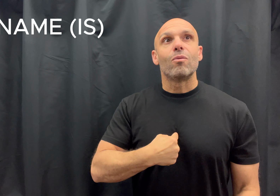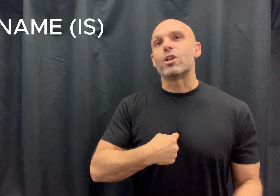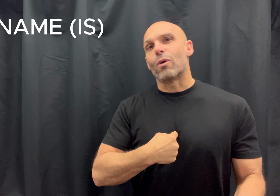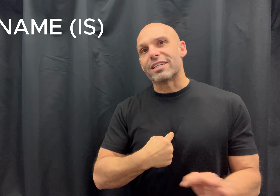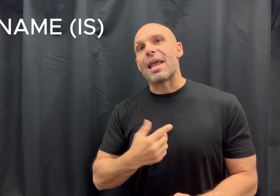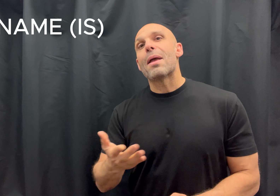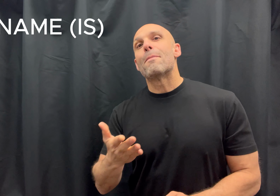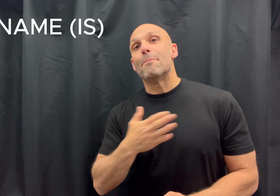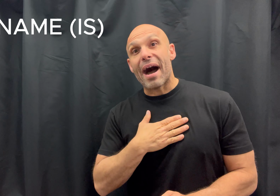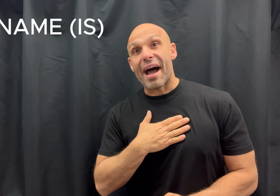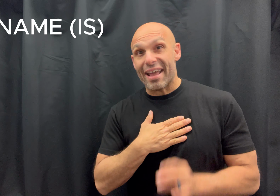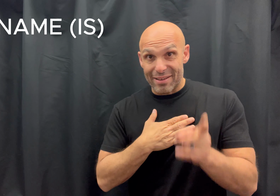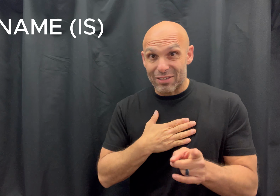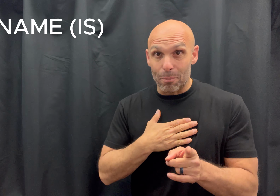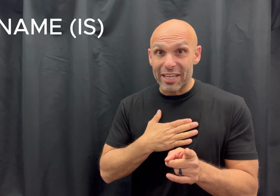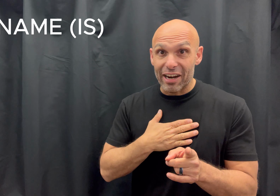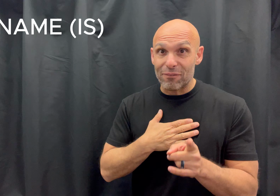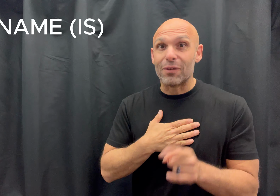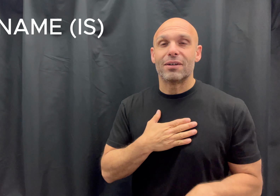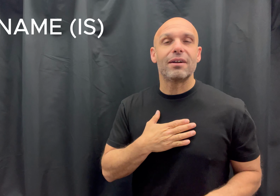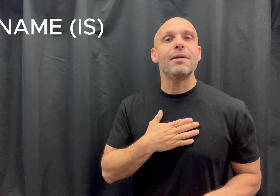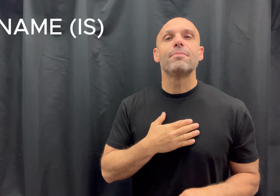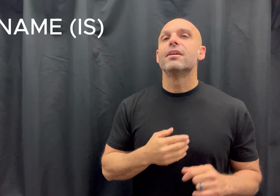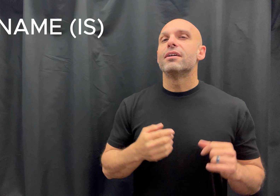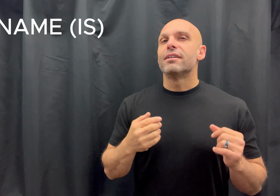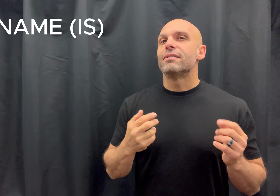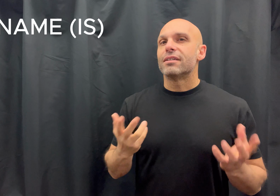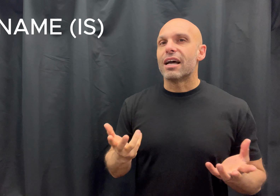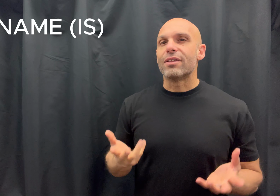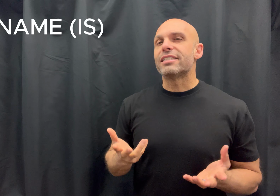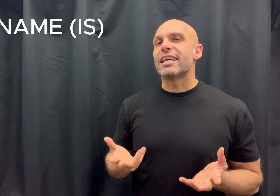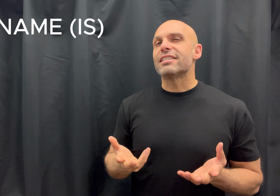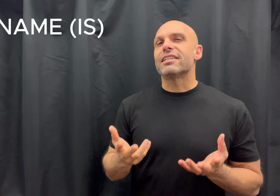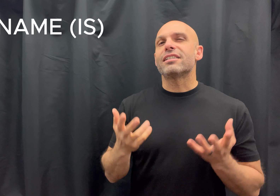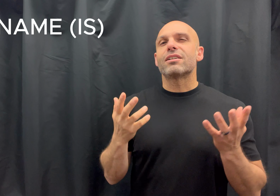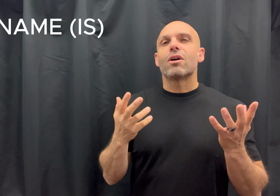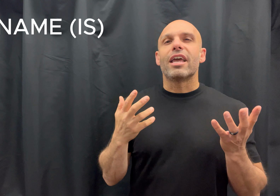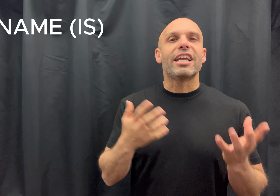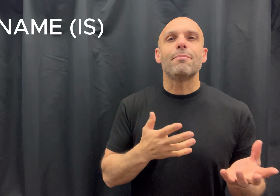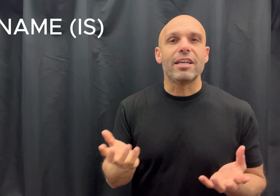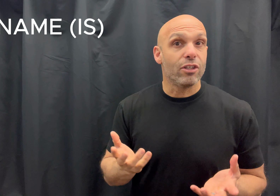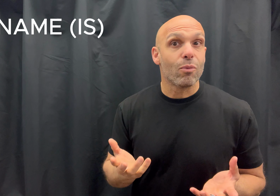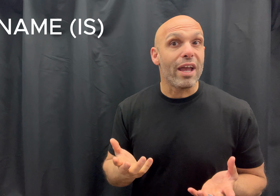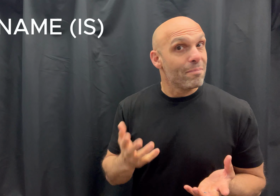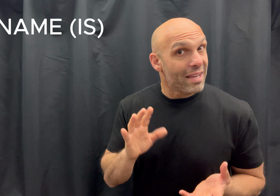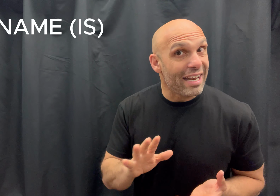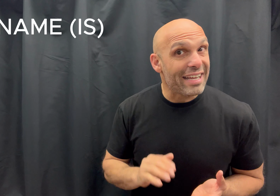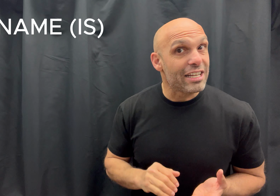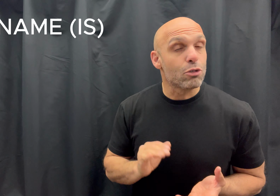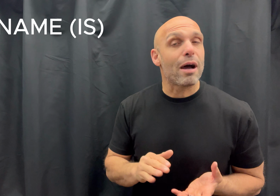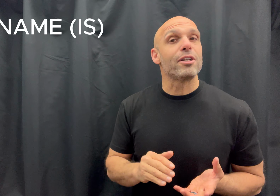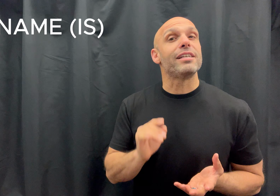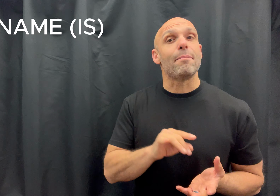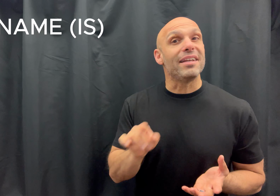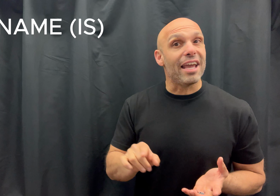you want to say my. So be careful, all right? Now in this sentence, it can be either way. In ASL, it's proper to say me name, and